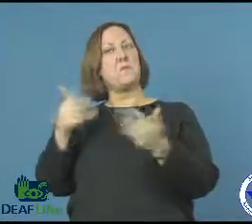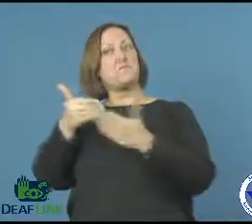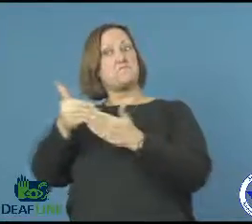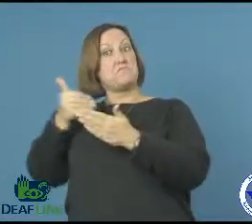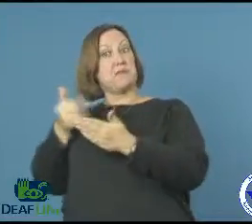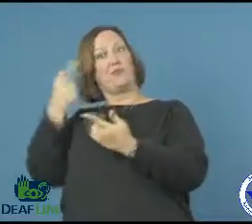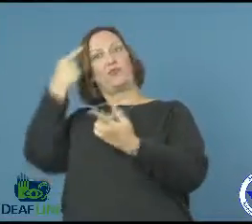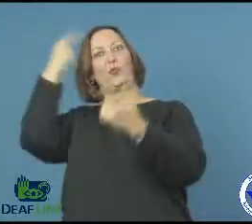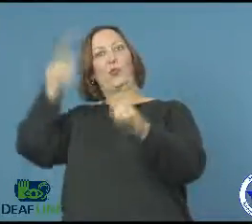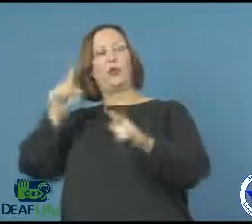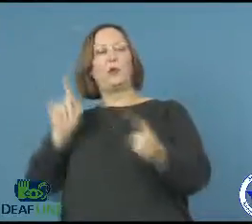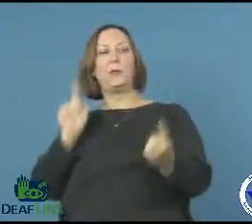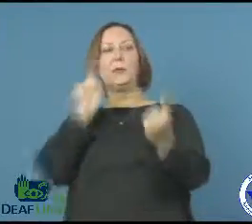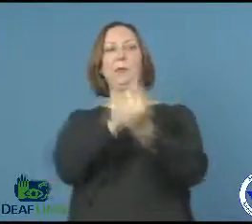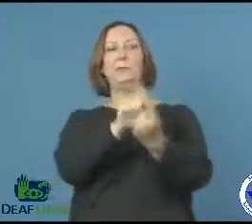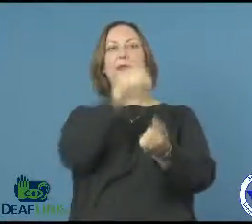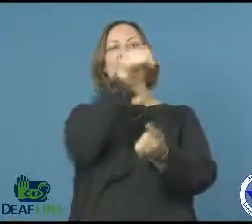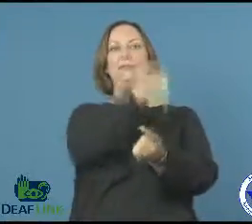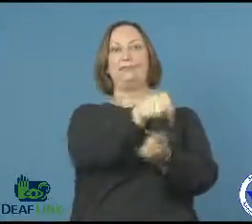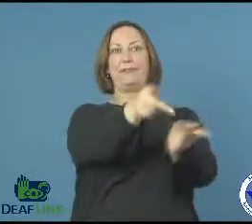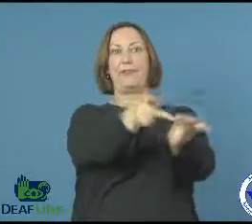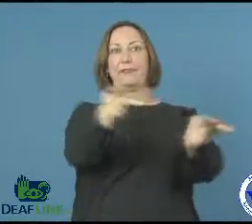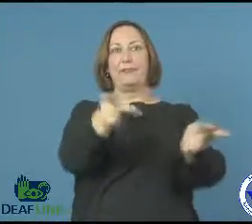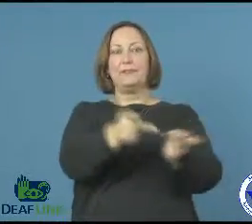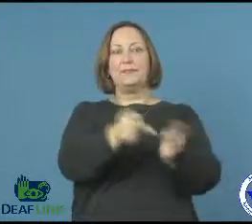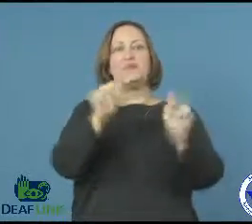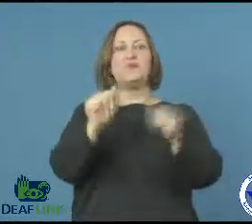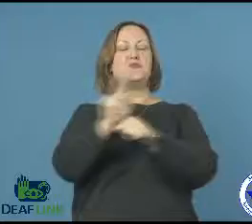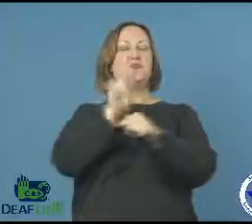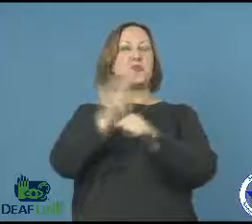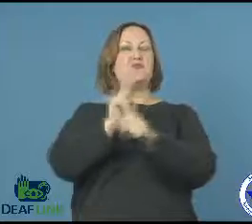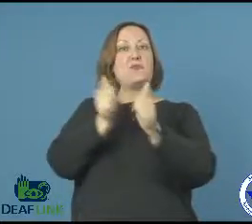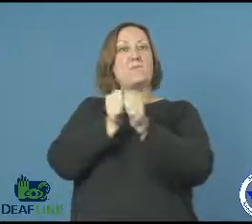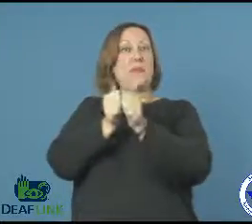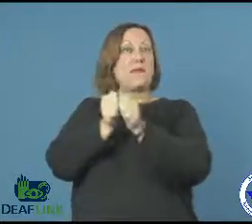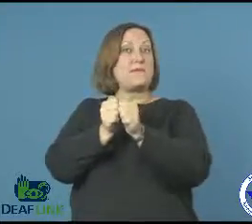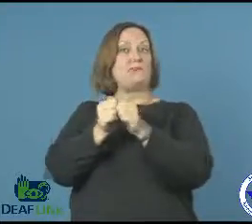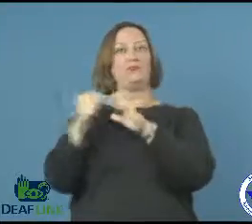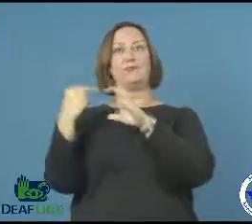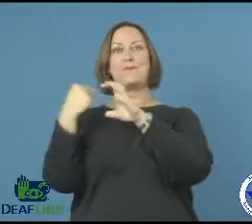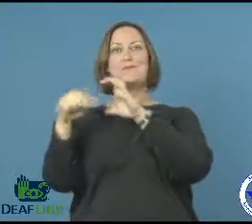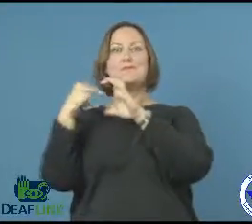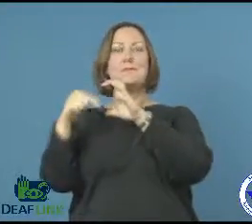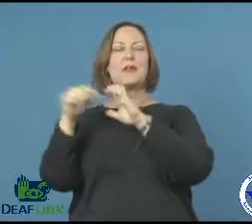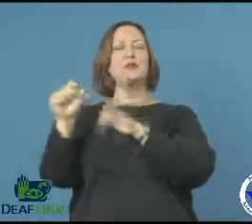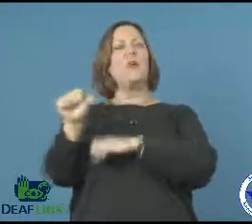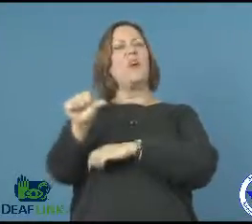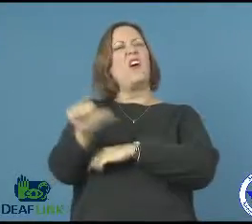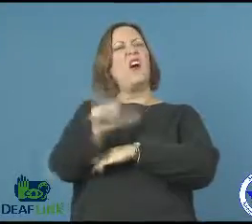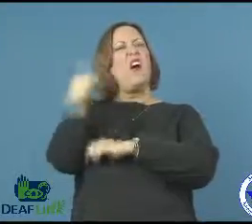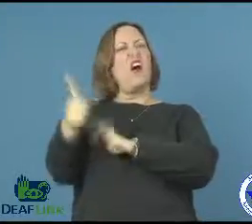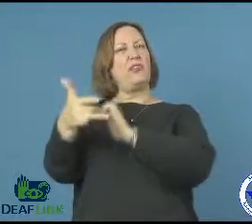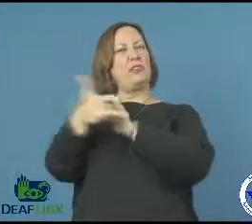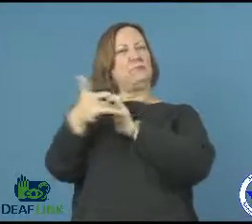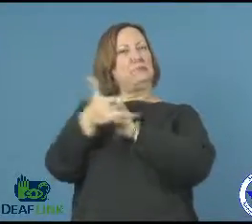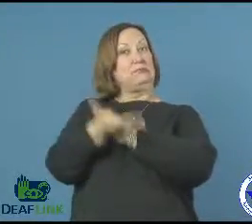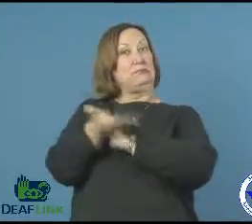place, use of pagers, email, or other technology that does not depend on